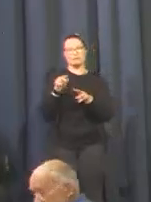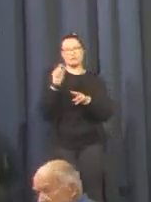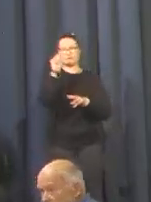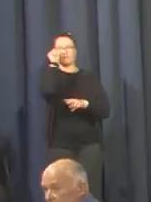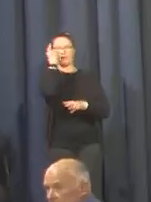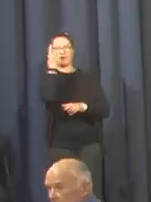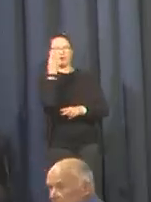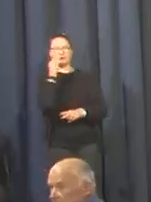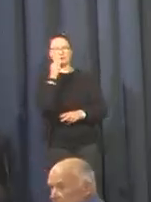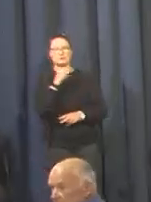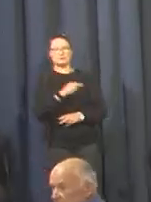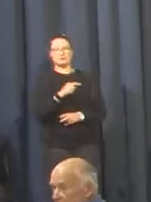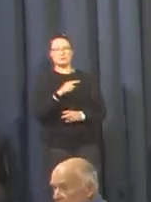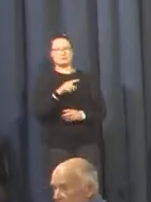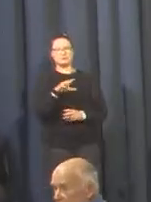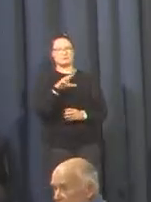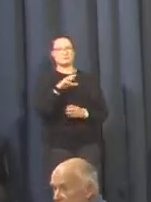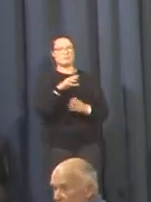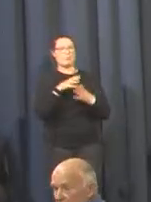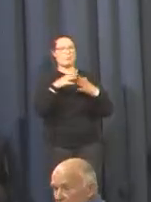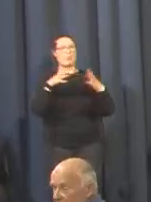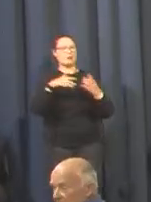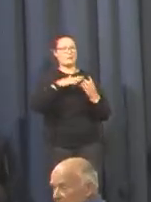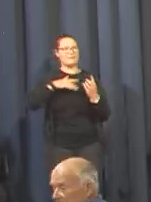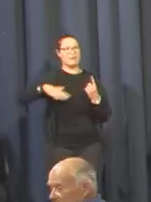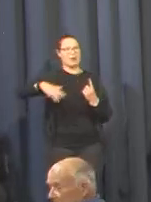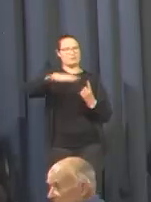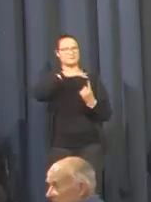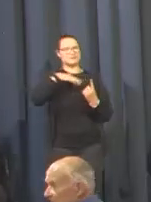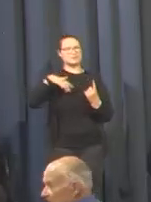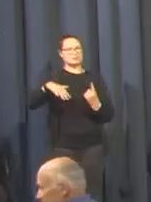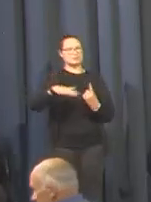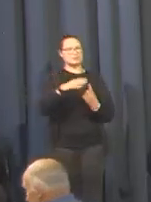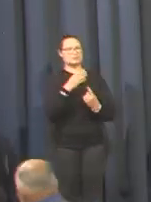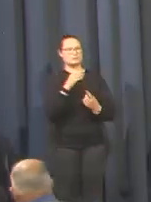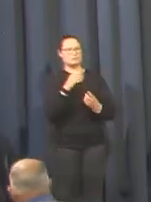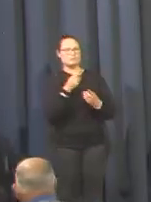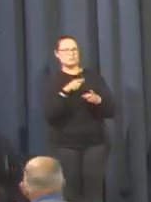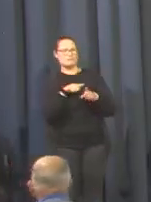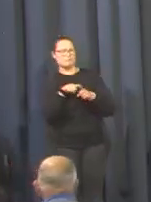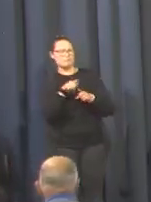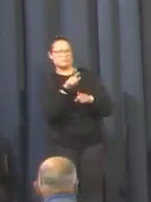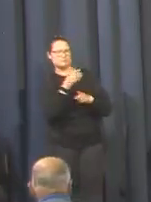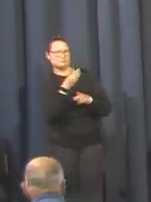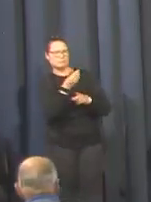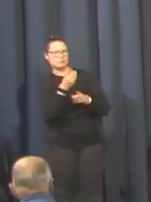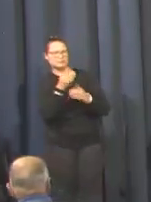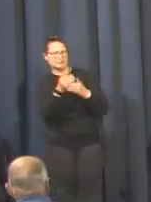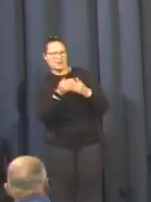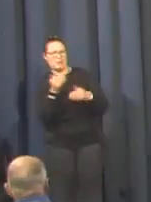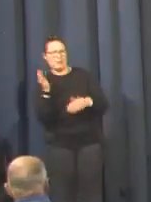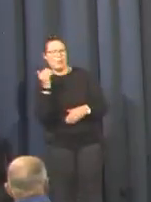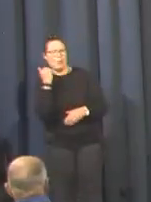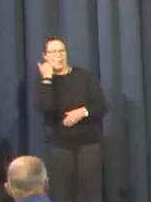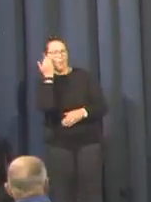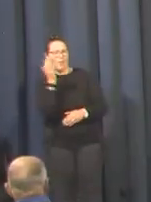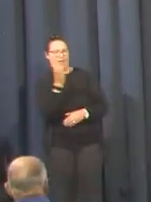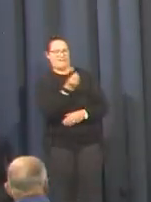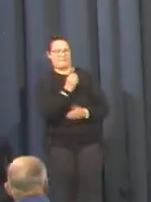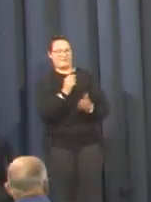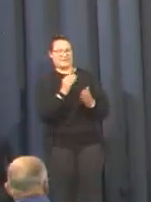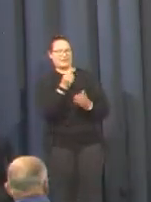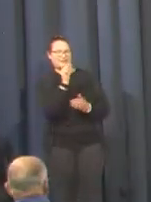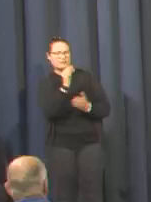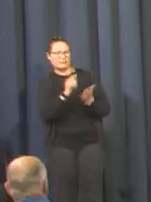our environment and that almost everyone will have some lead in their blood if we test for it, we do want to